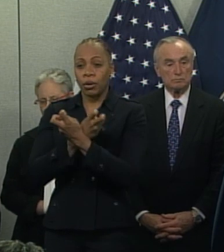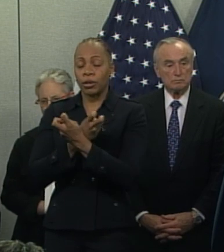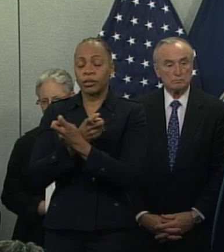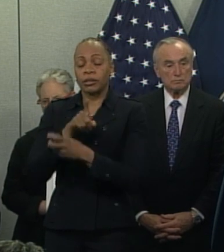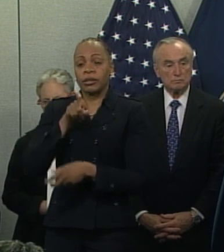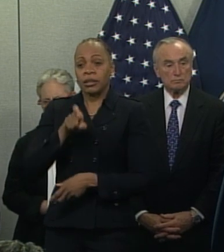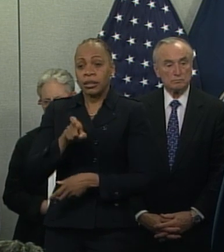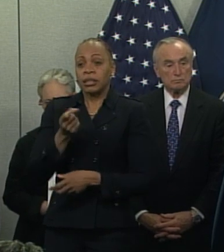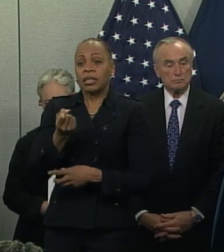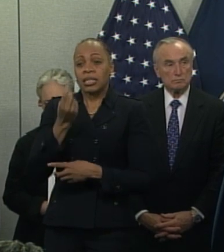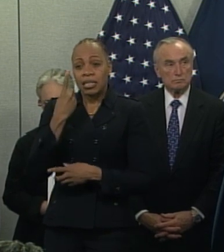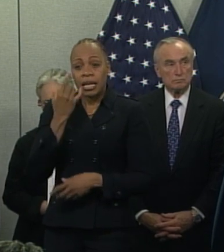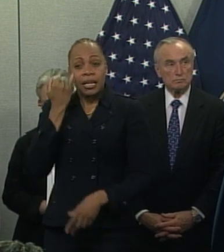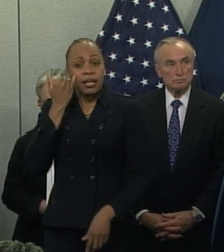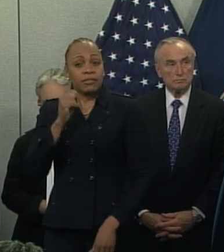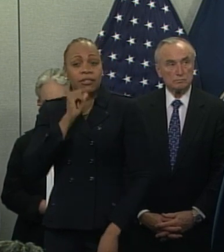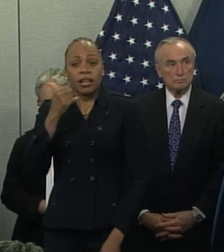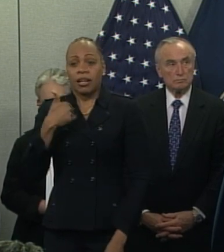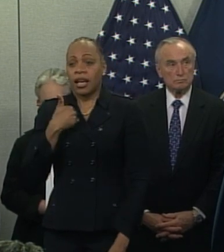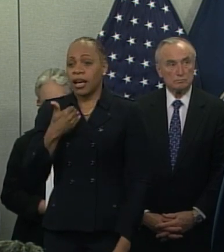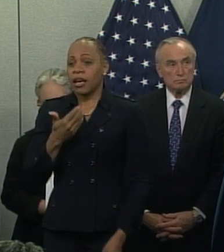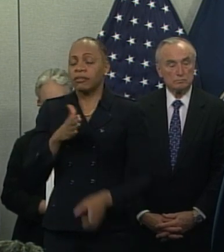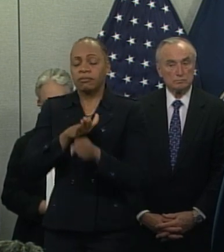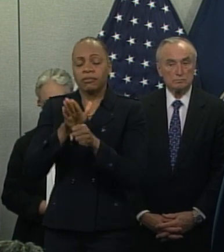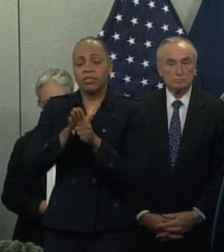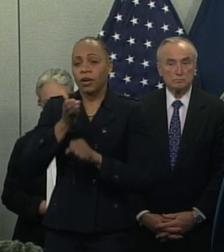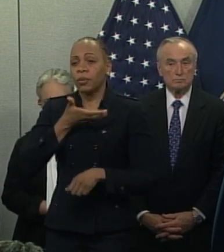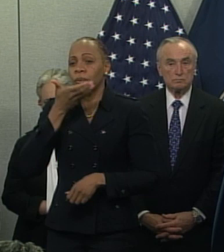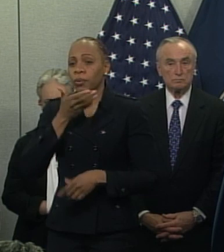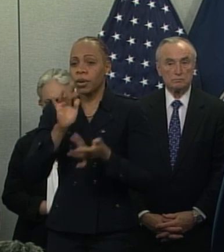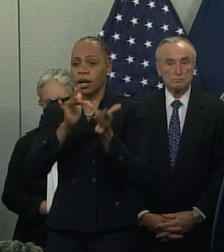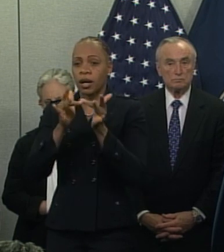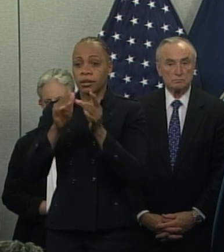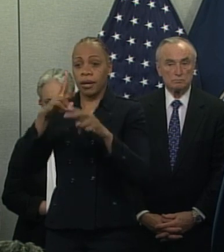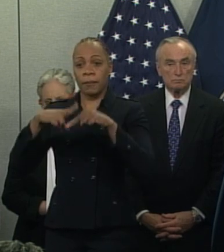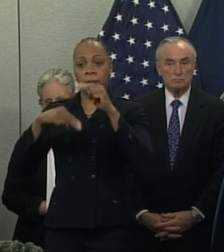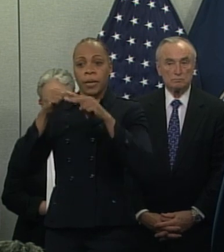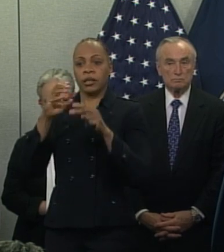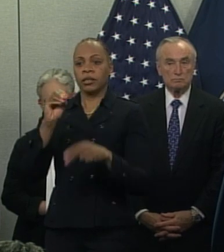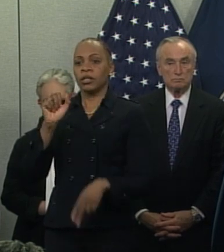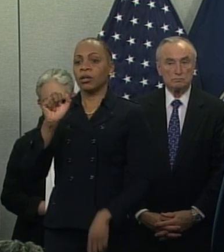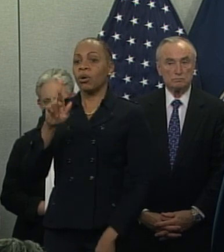don't have enough heat, please, again, reach out to your building owner or to 311.